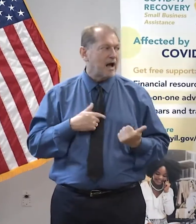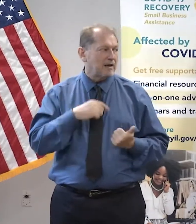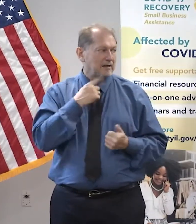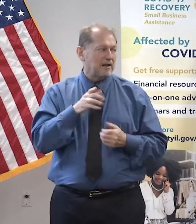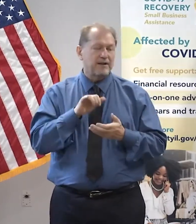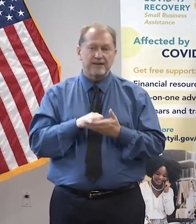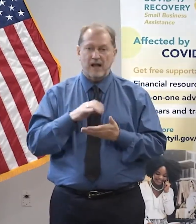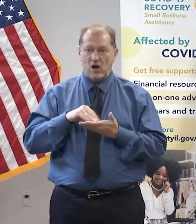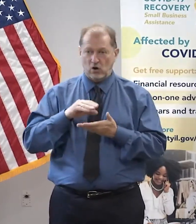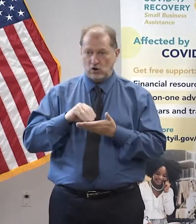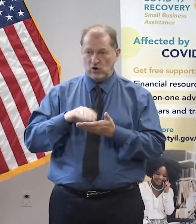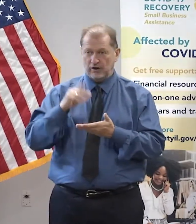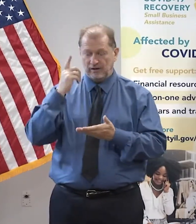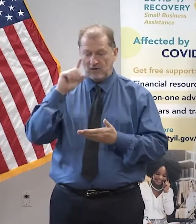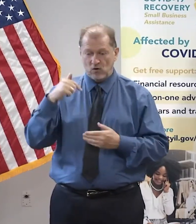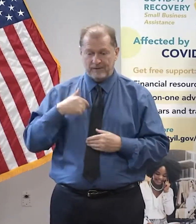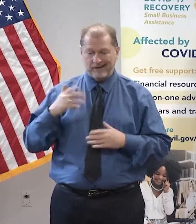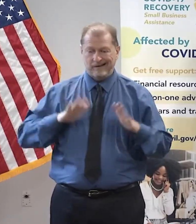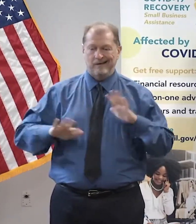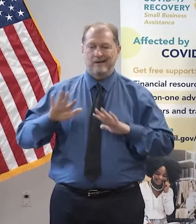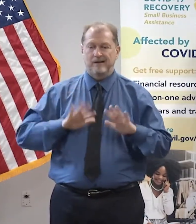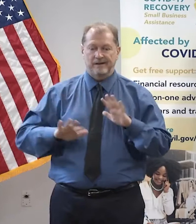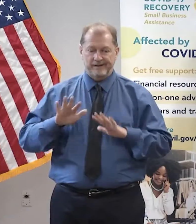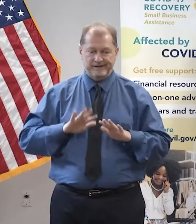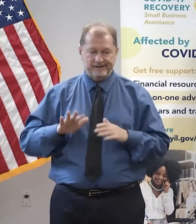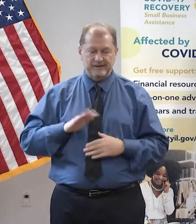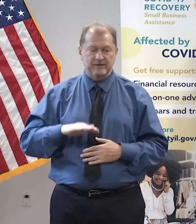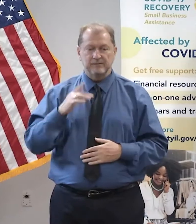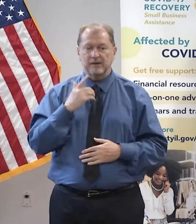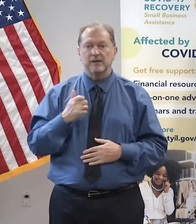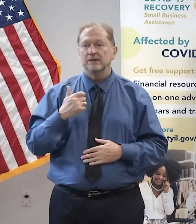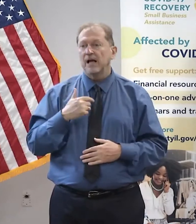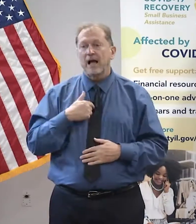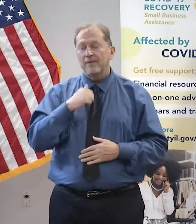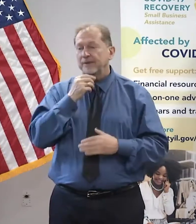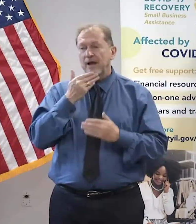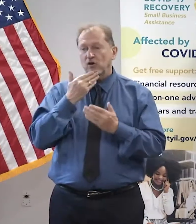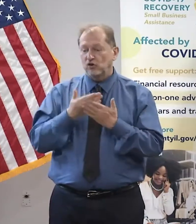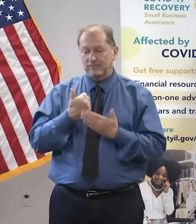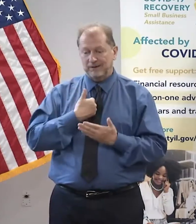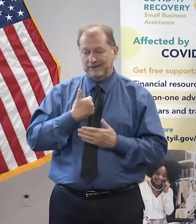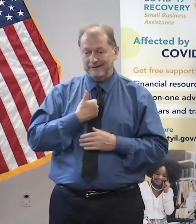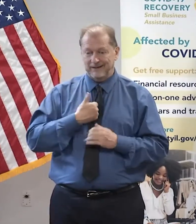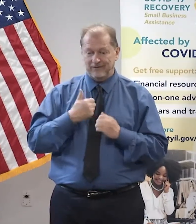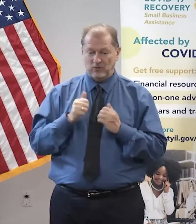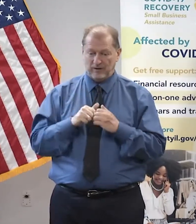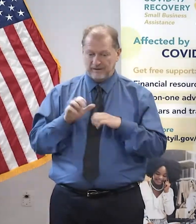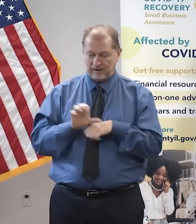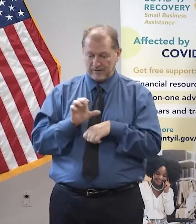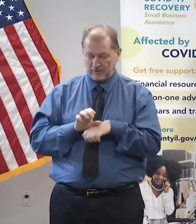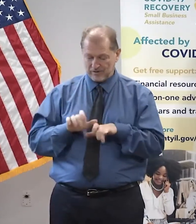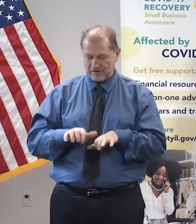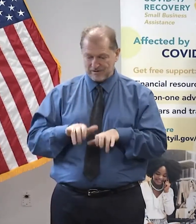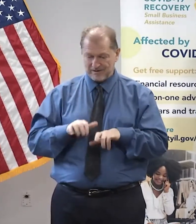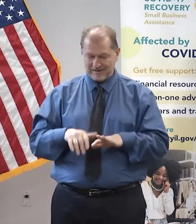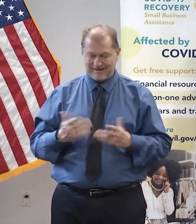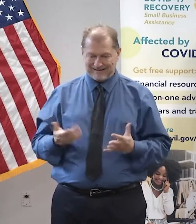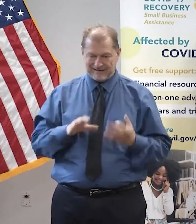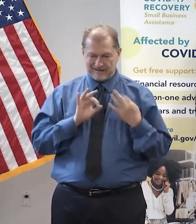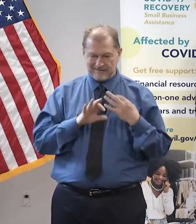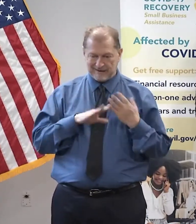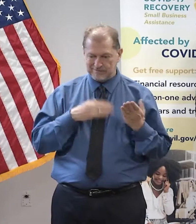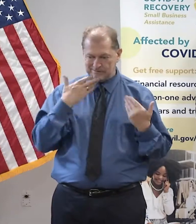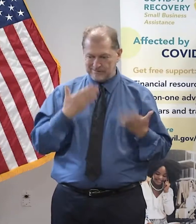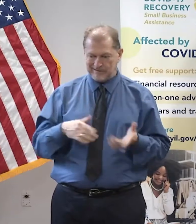was a learning lesson for me because I was not good at social media, so they had to drag me kicking and